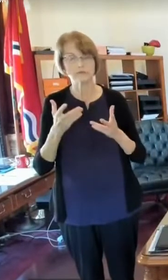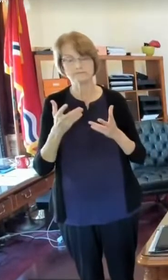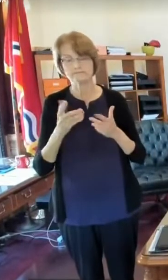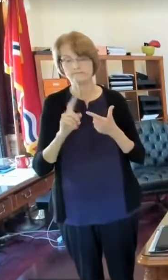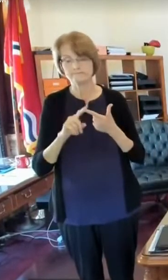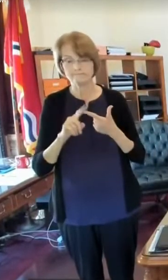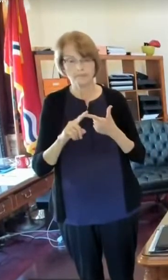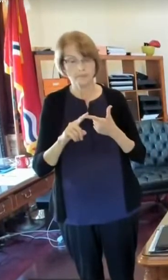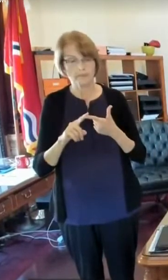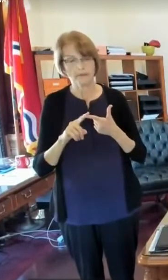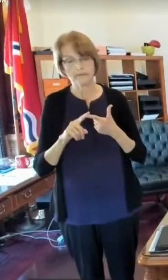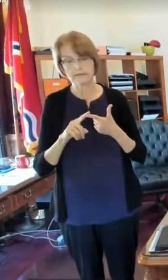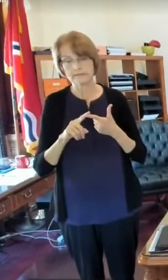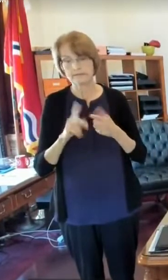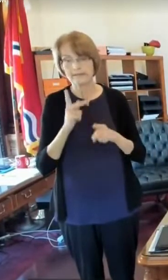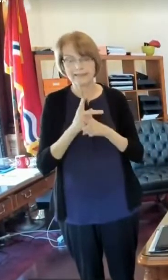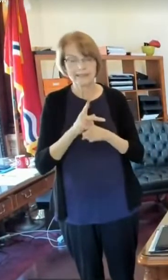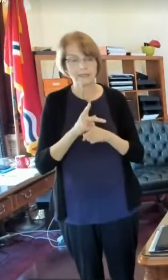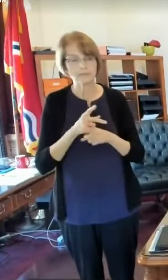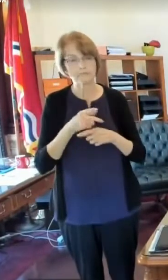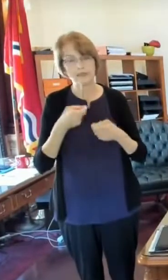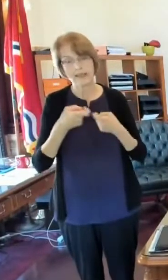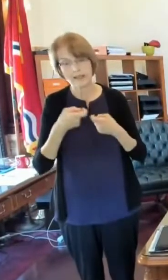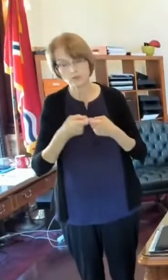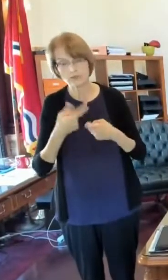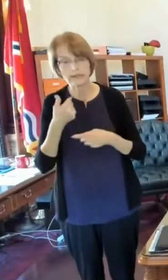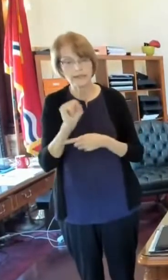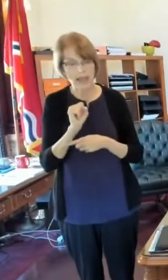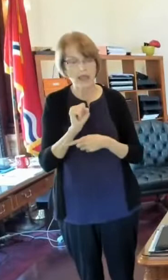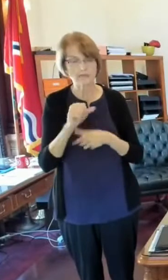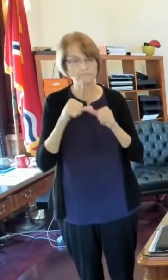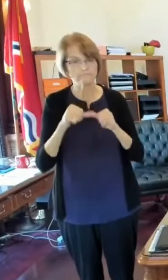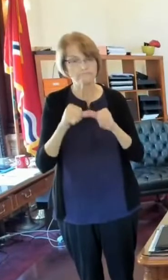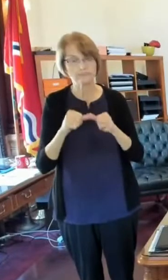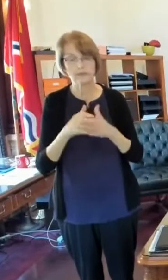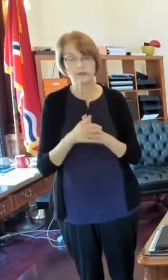keeping folks' utilities on. I mean, the stressors that we have right now, and